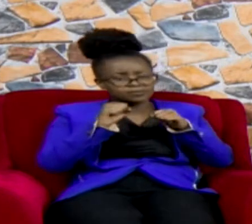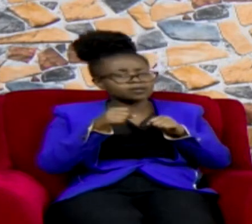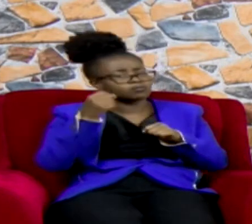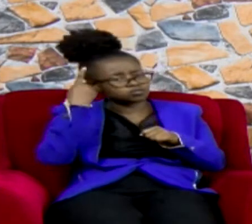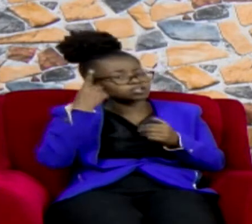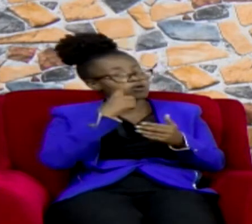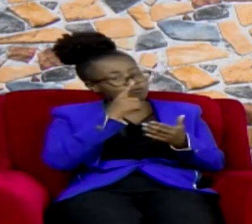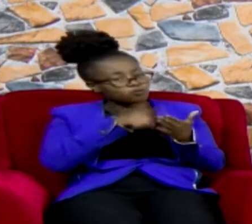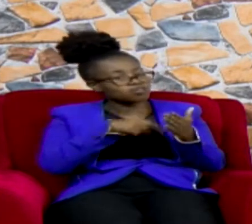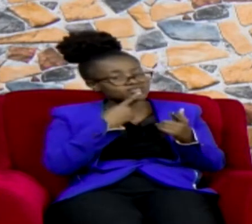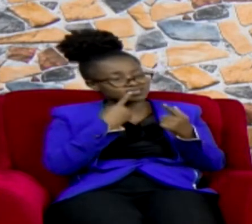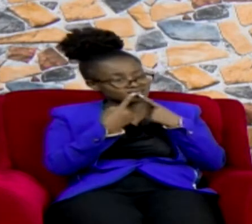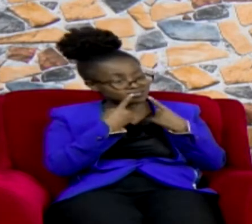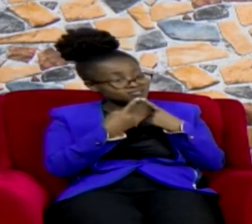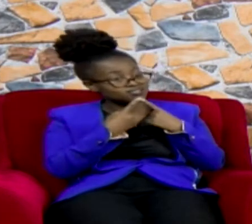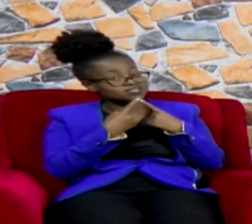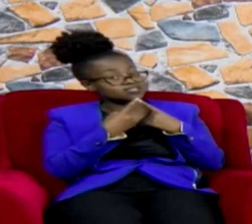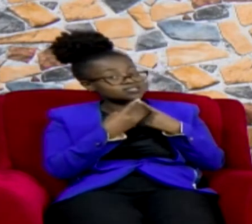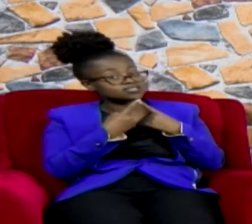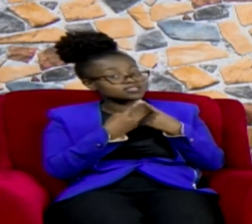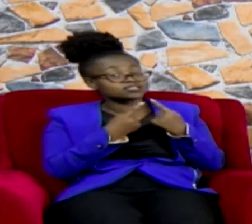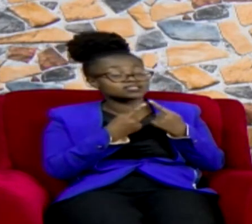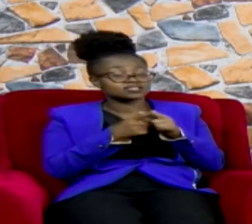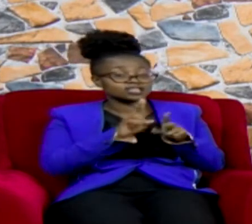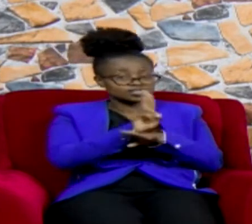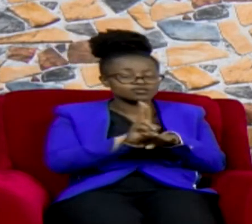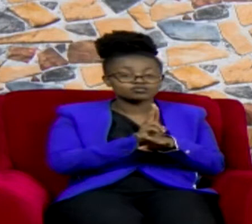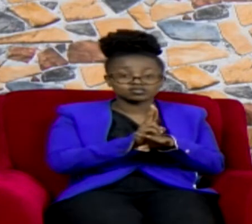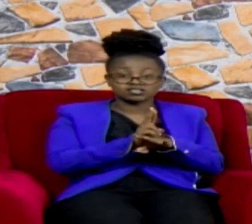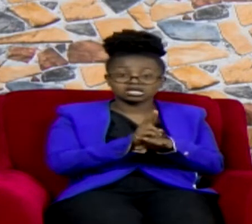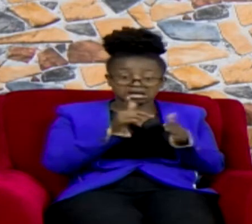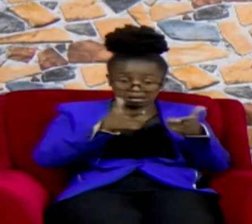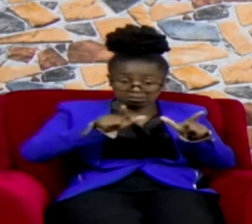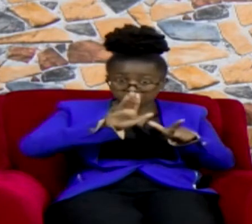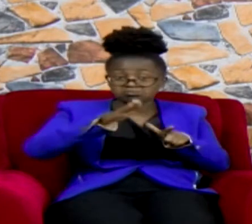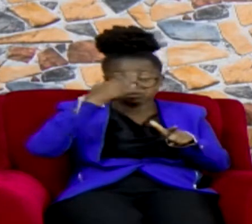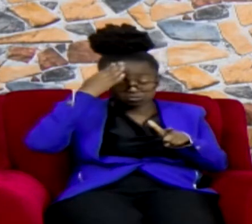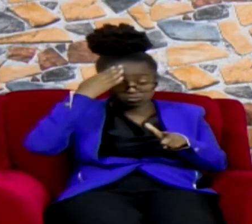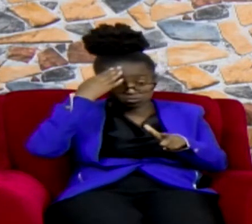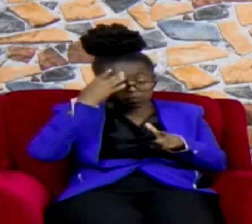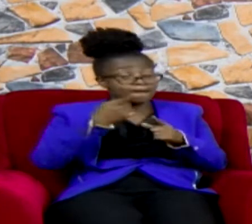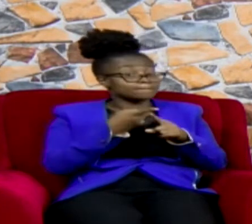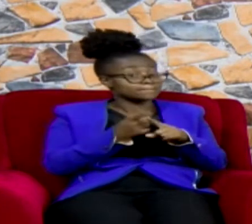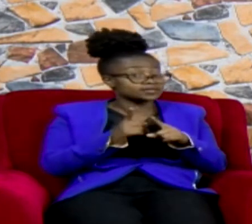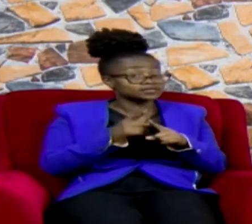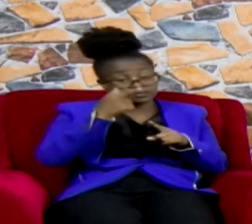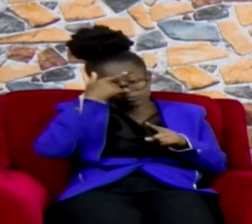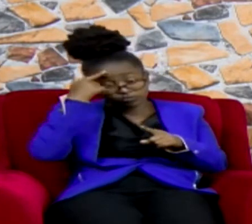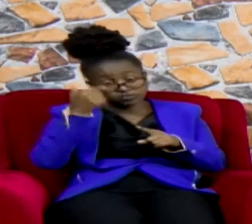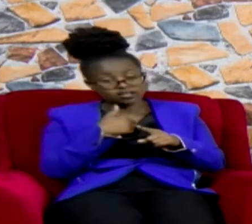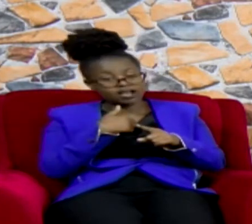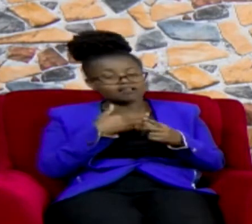what they are saying. They speak in their mother tongue, or they just Yes, speak? in their mother tongue. I'll be able to know what they are saying. Why? But because I have